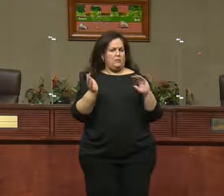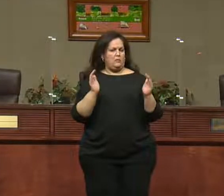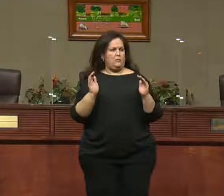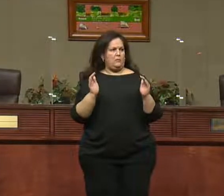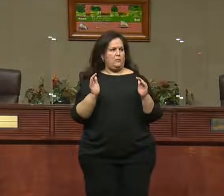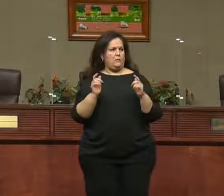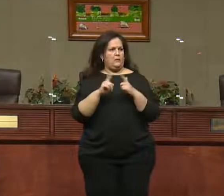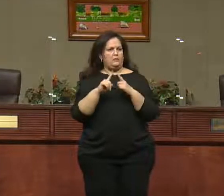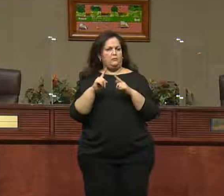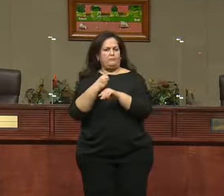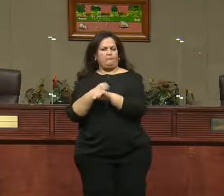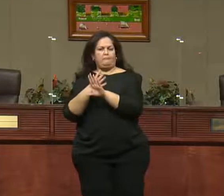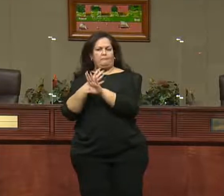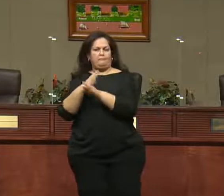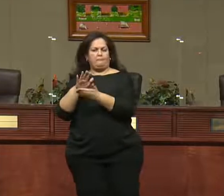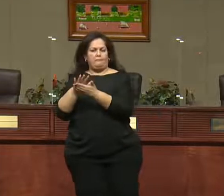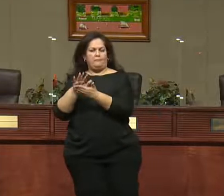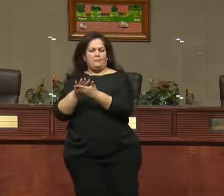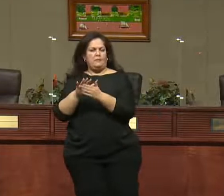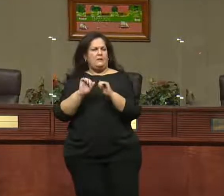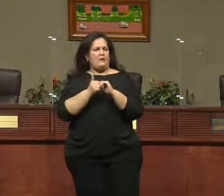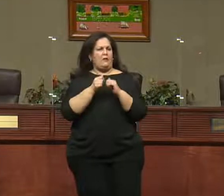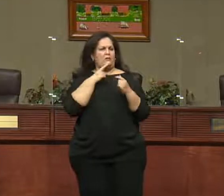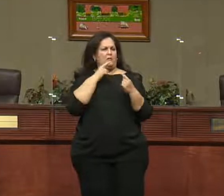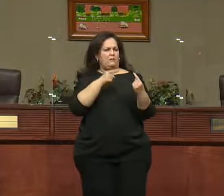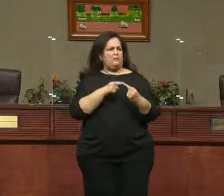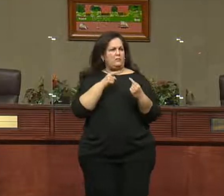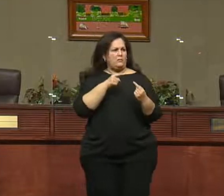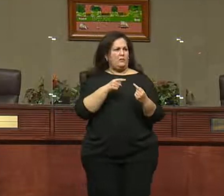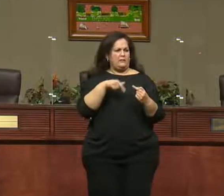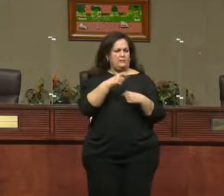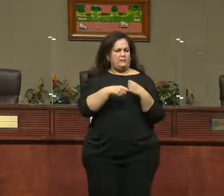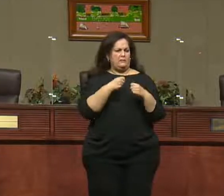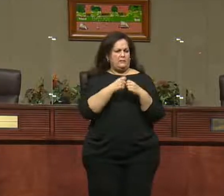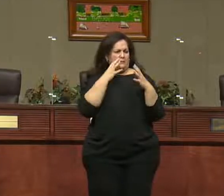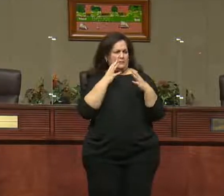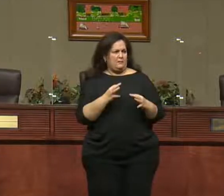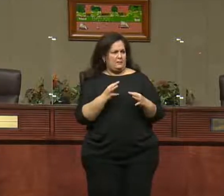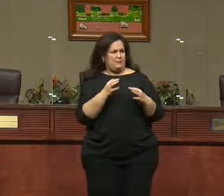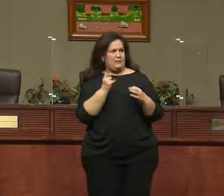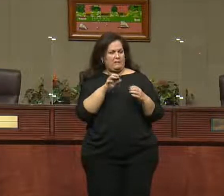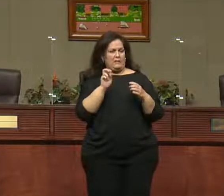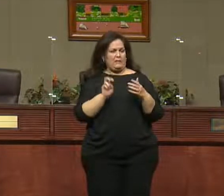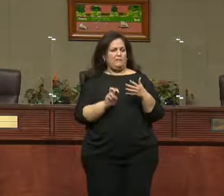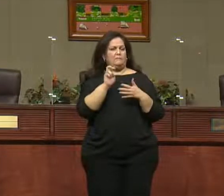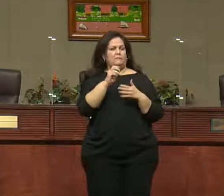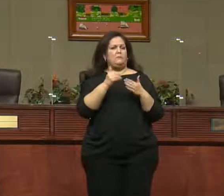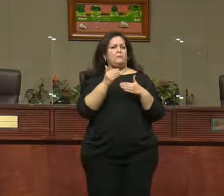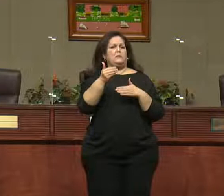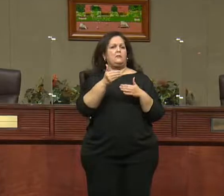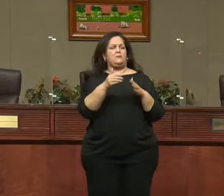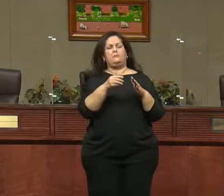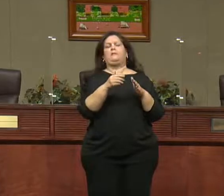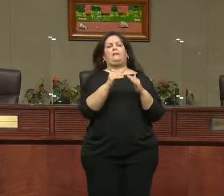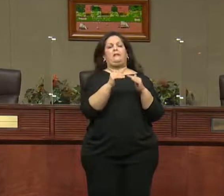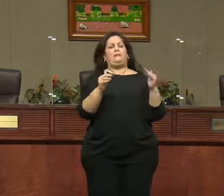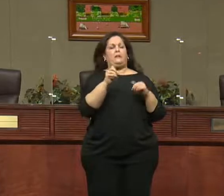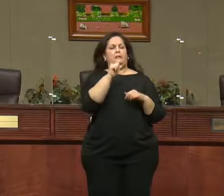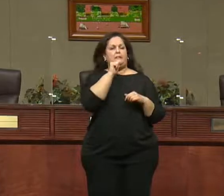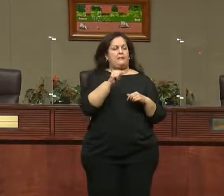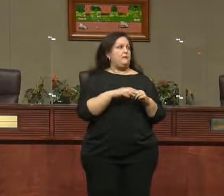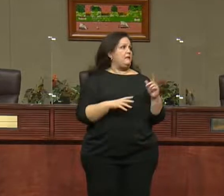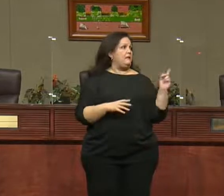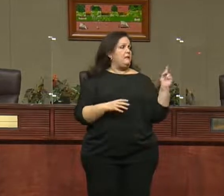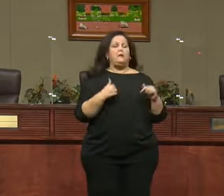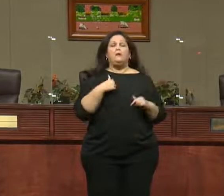Ed? How will the district handle students struggling this year in determining if they can advance to the next grade or not? So we